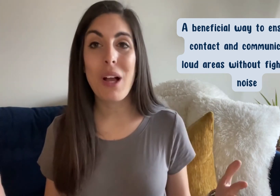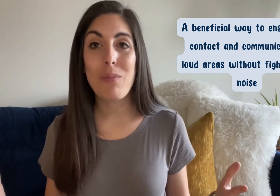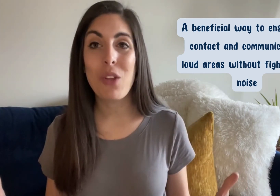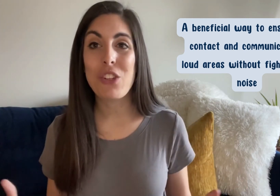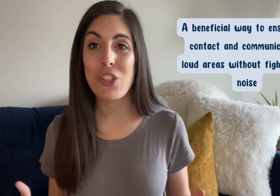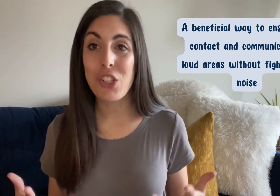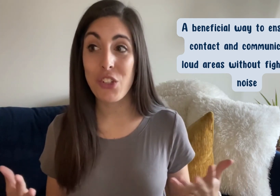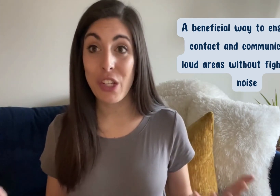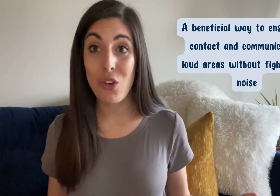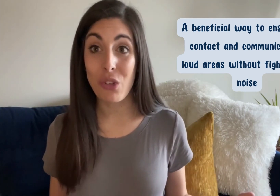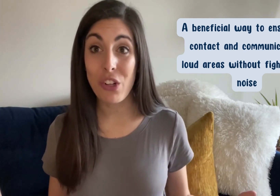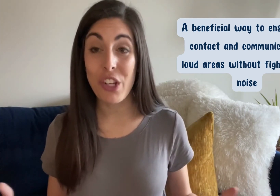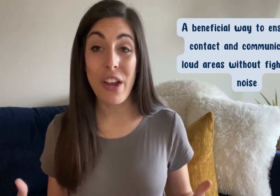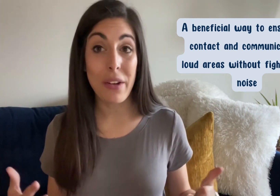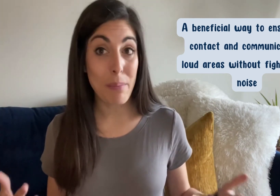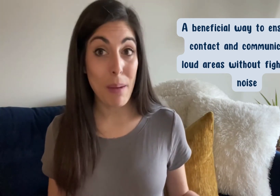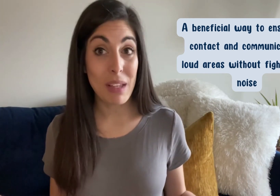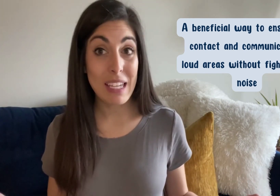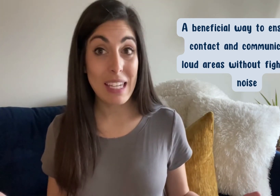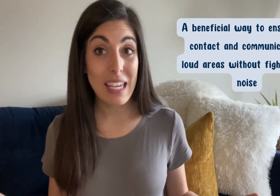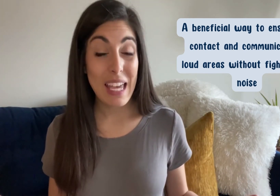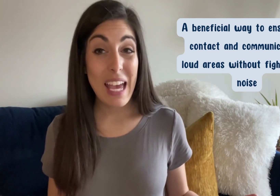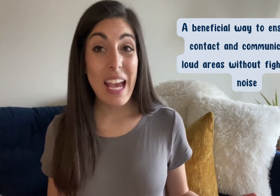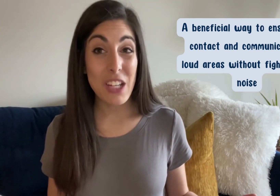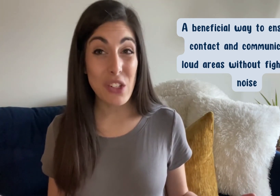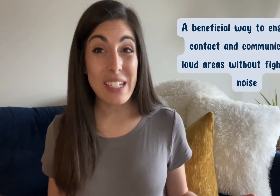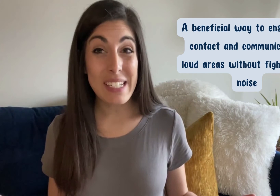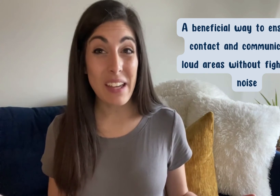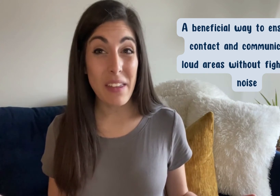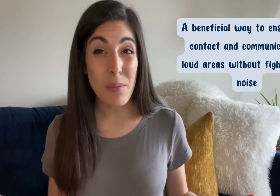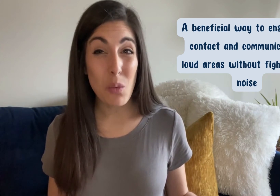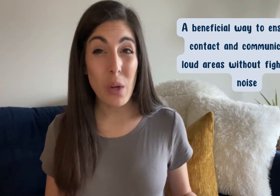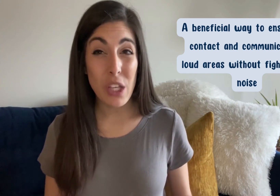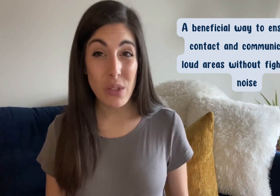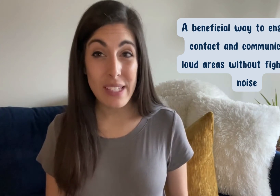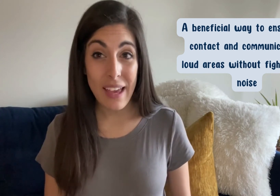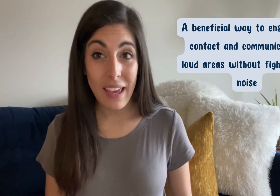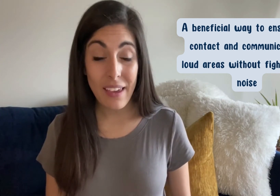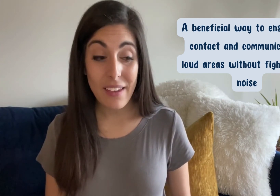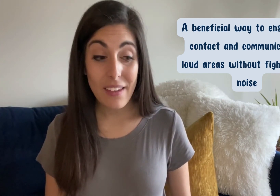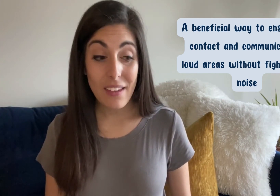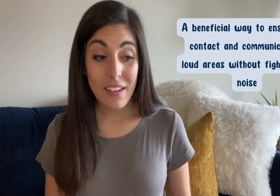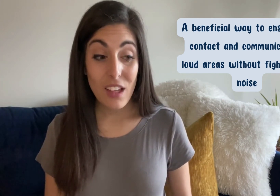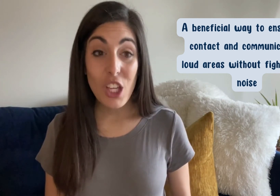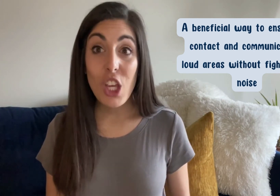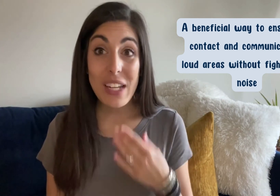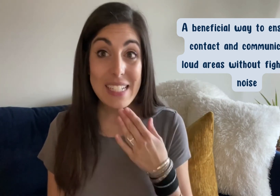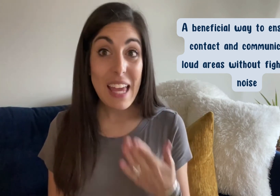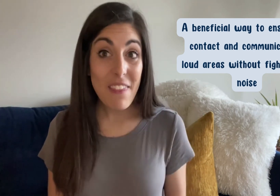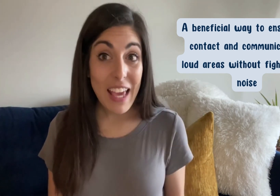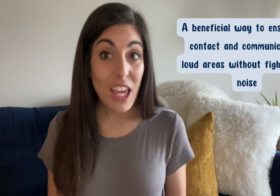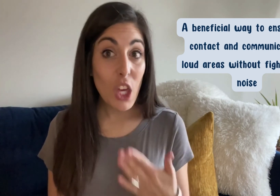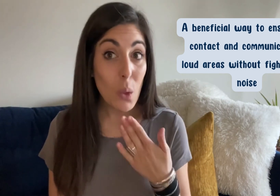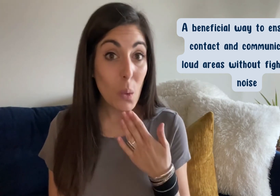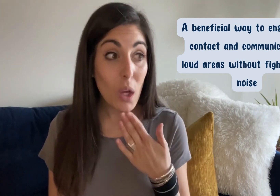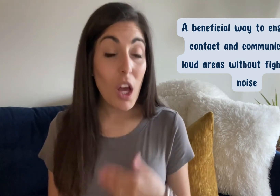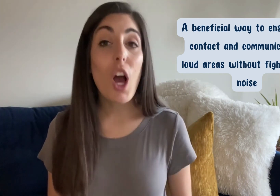helpful as your children get older and you're out in public and you need to tell them, what do you say? Say thank you.